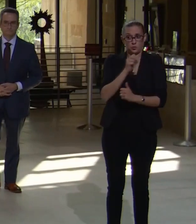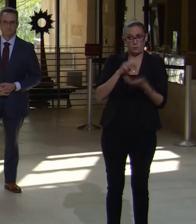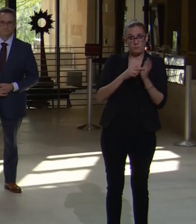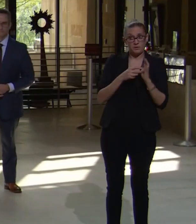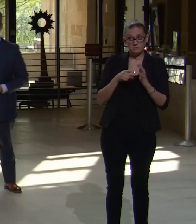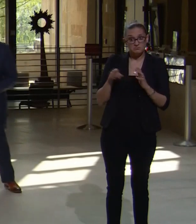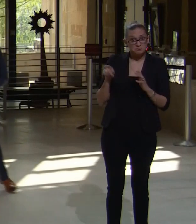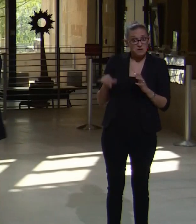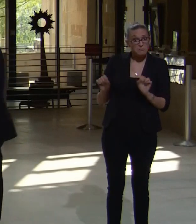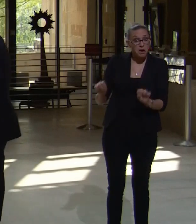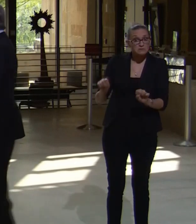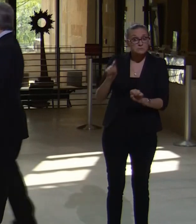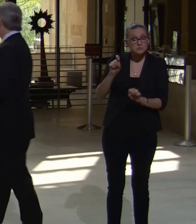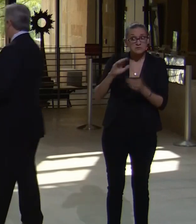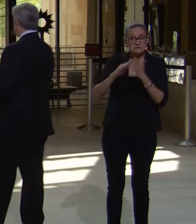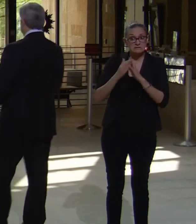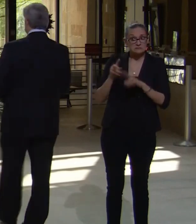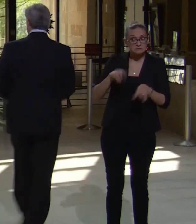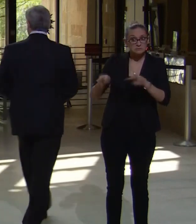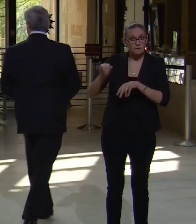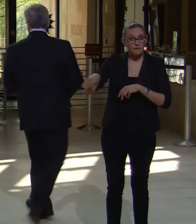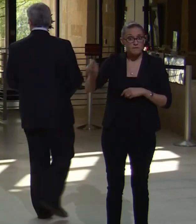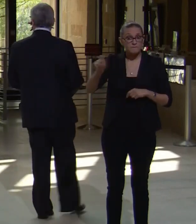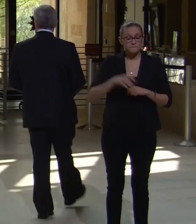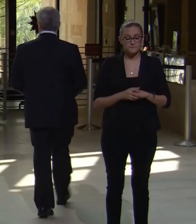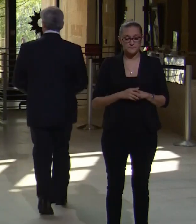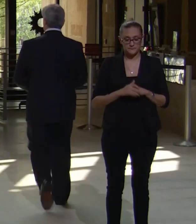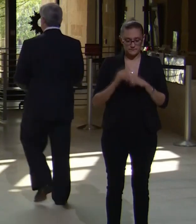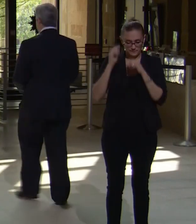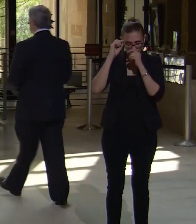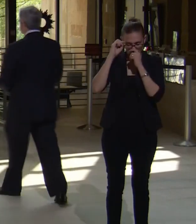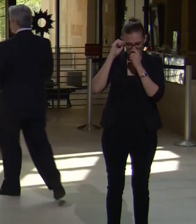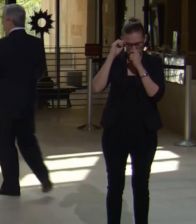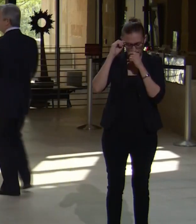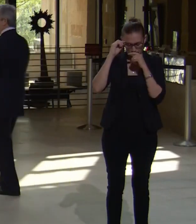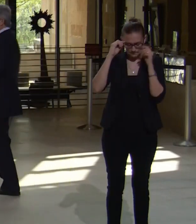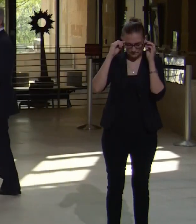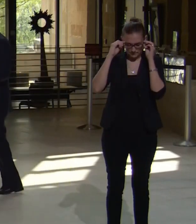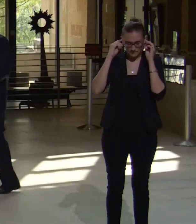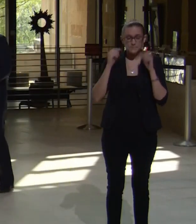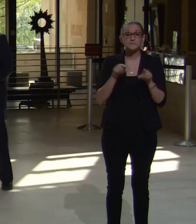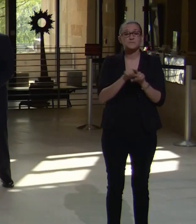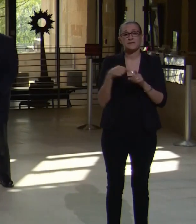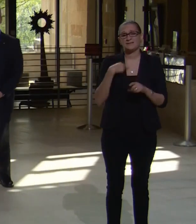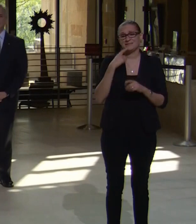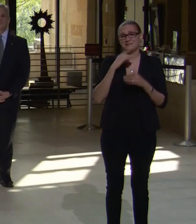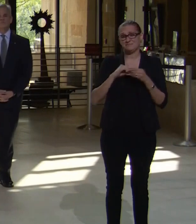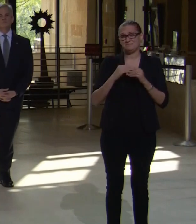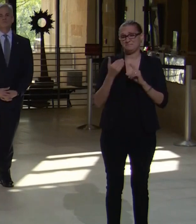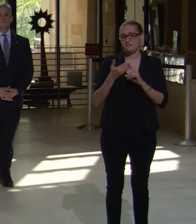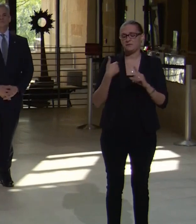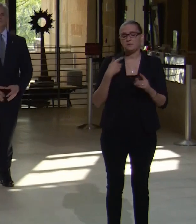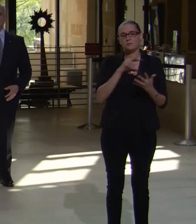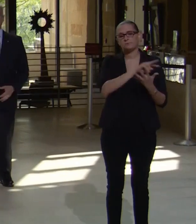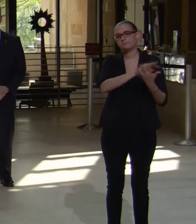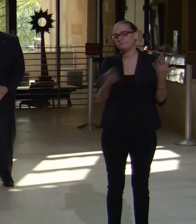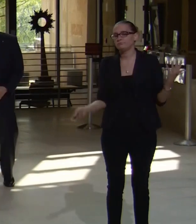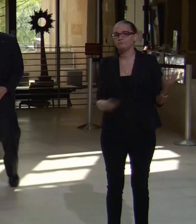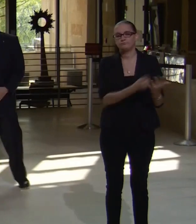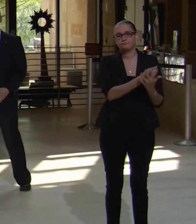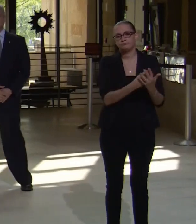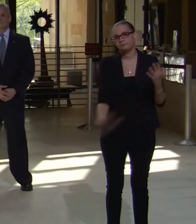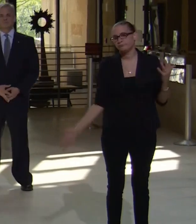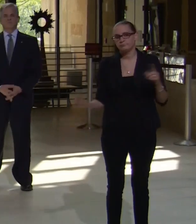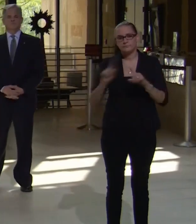capacity. So are those viable possibilities that the city is exploring? So as I said before, we're looking at a number of different options. Some of